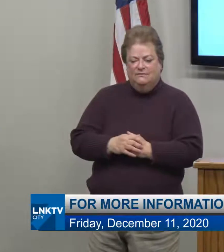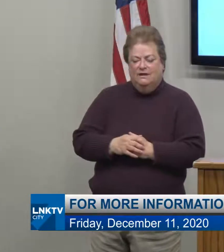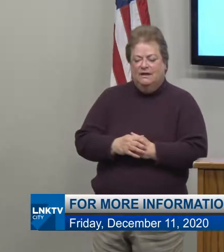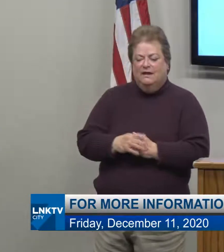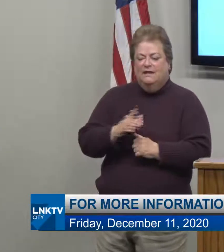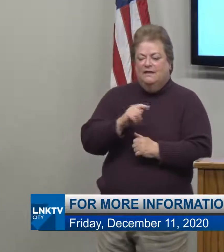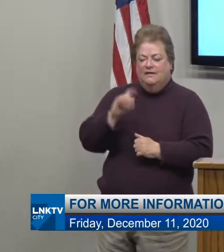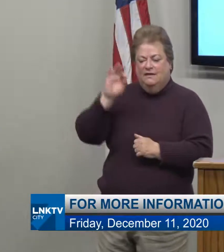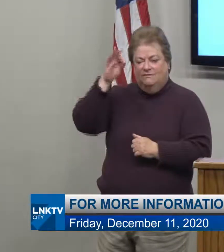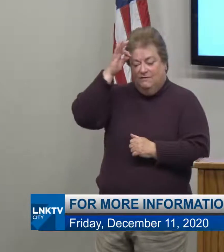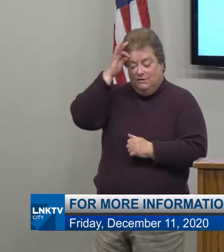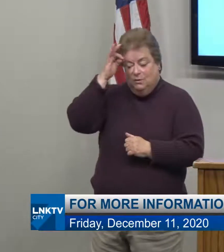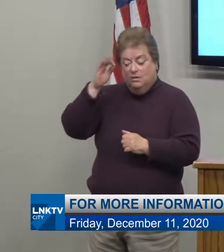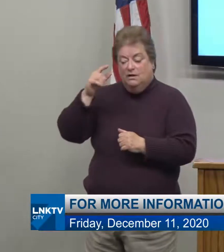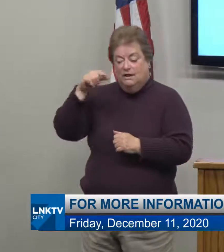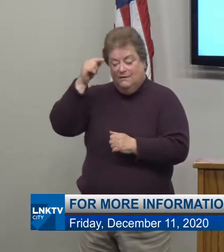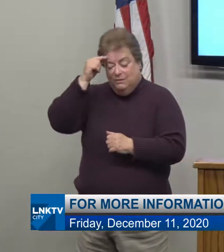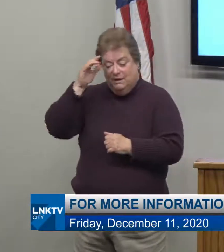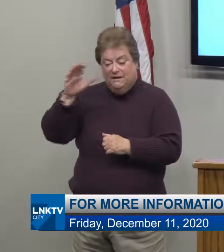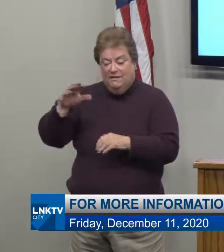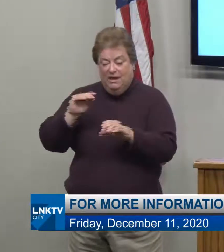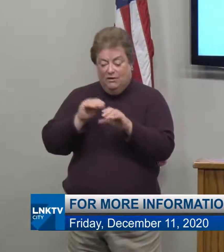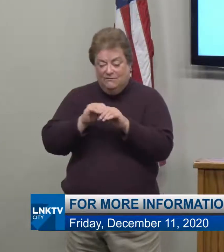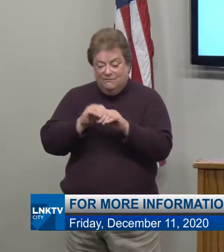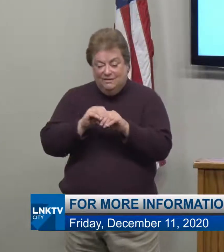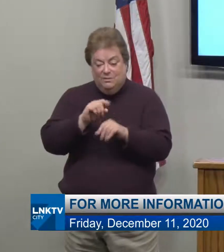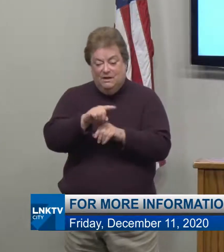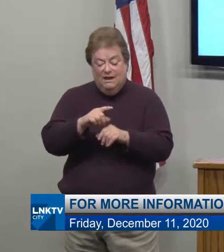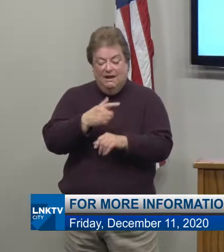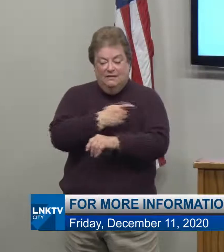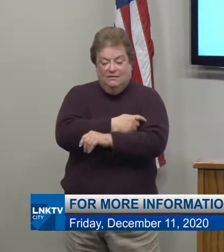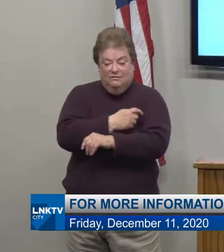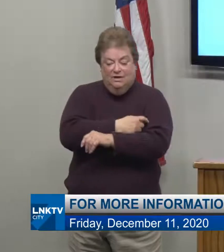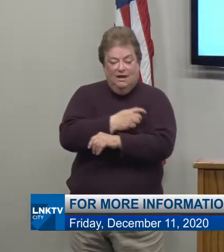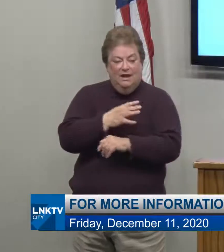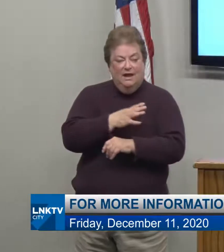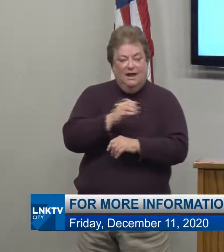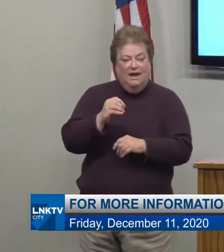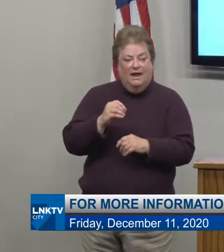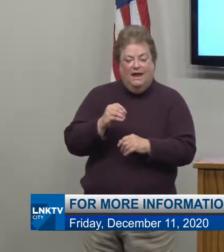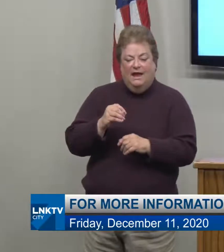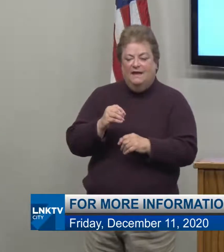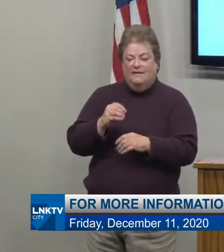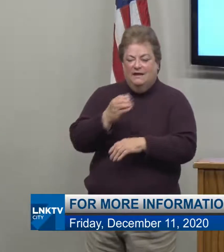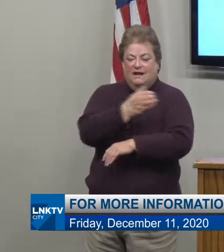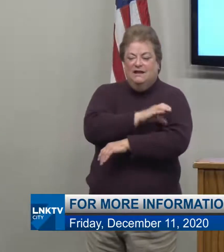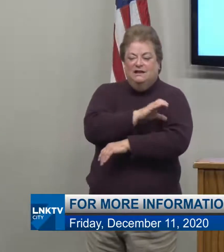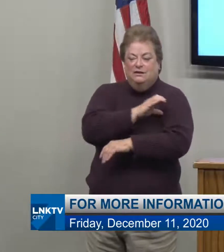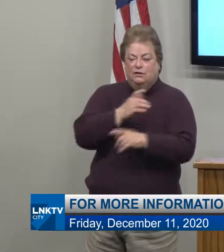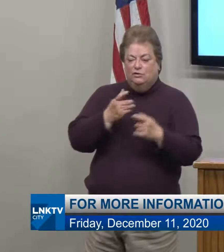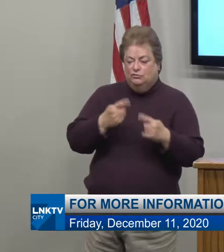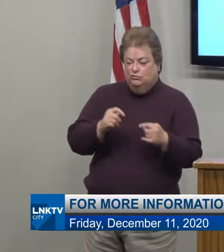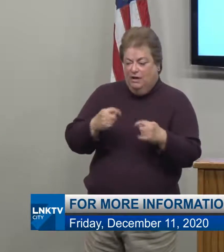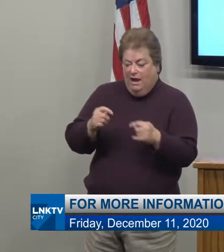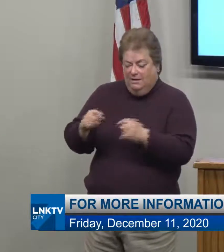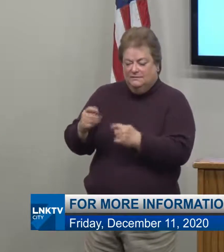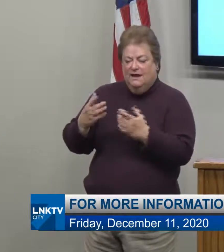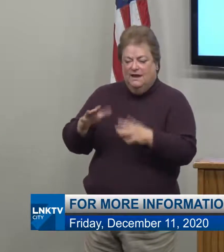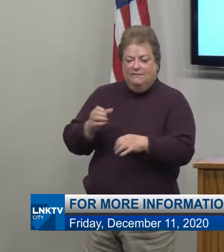federal government in vaccine development, and the very large clinical trials have made this